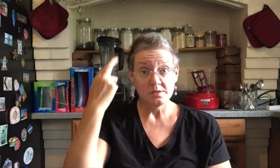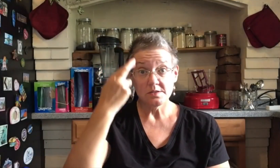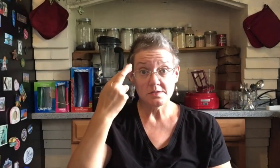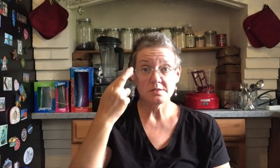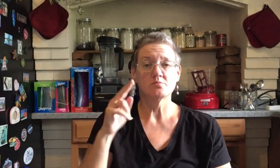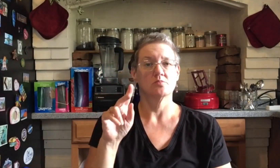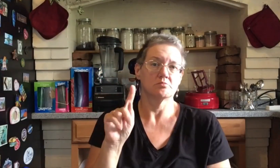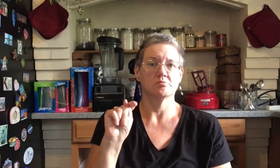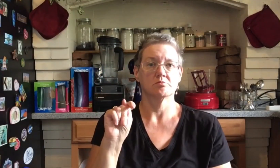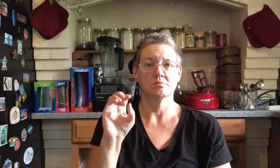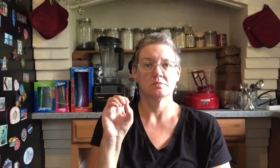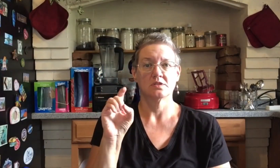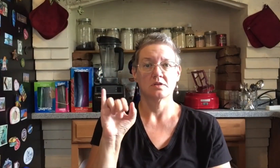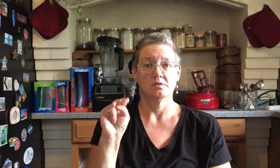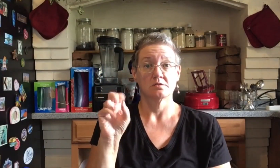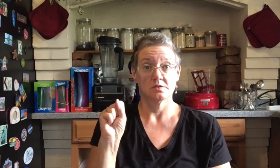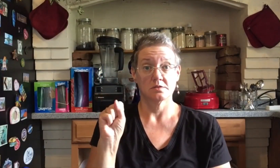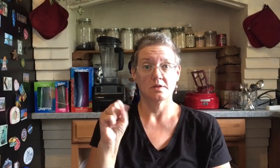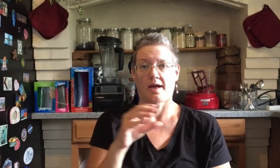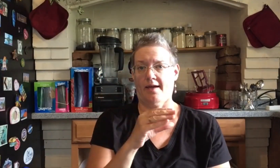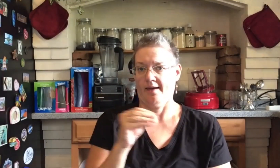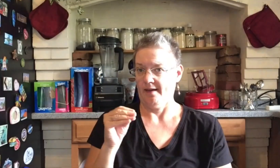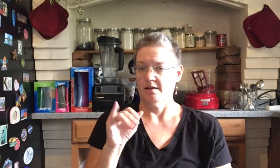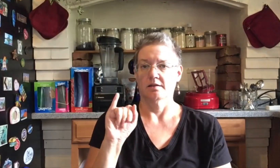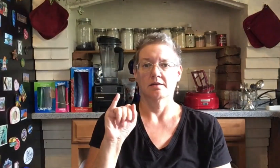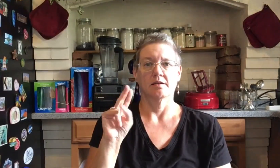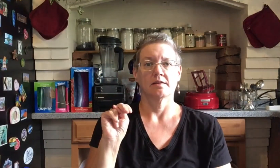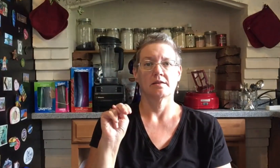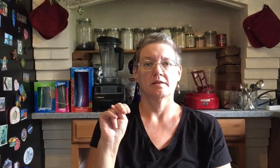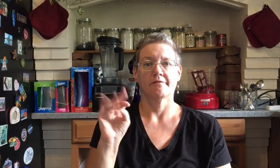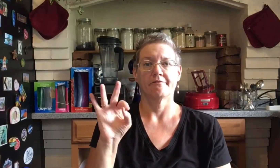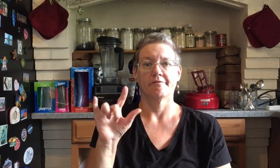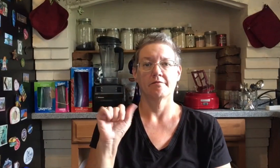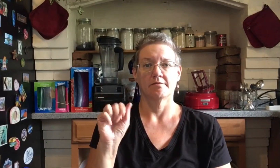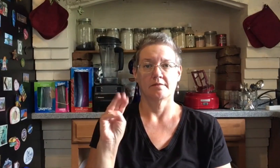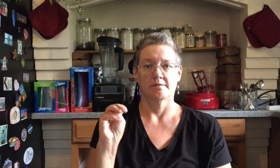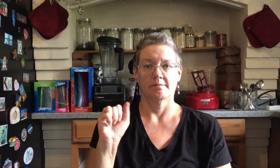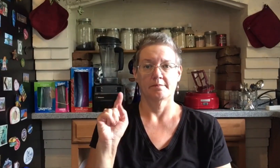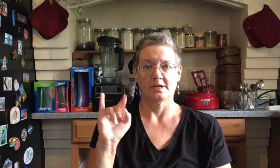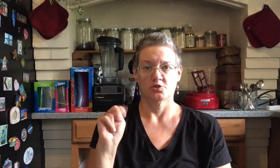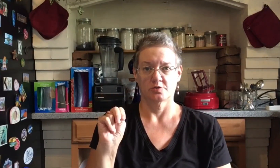The reasons I choose these fats to avoid are toxins and inflammation.